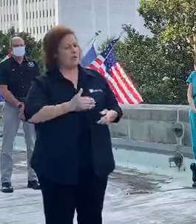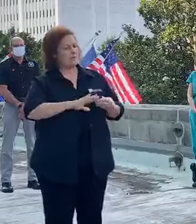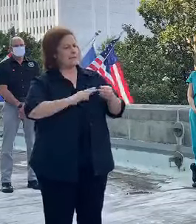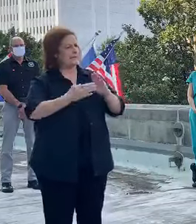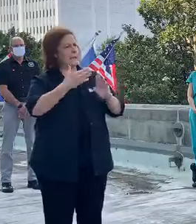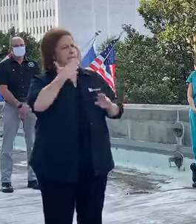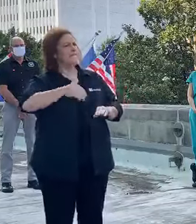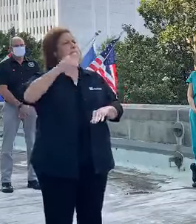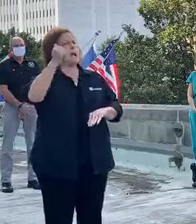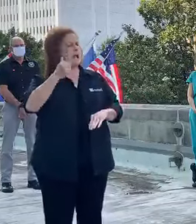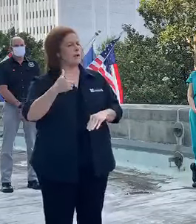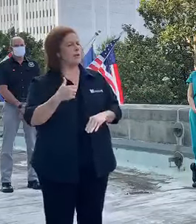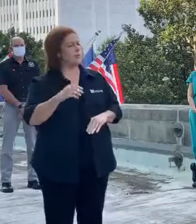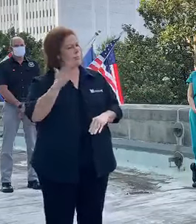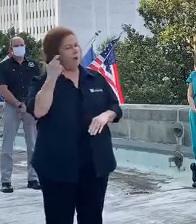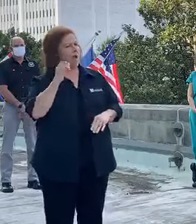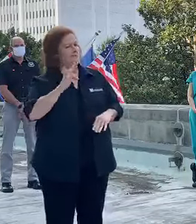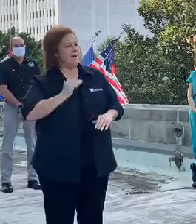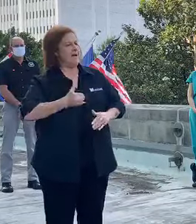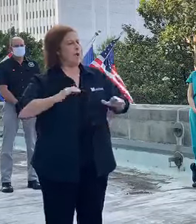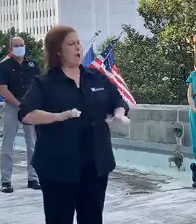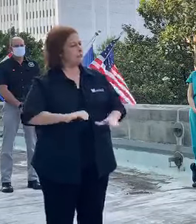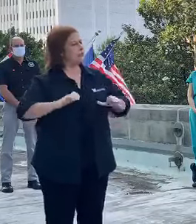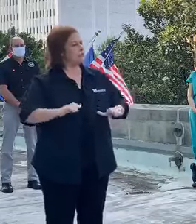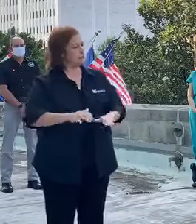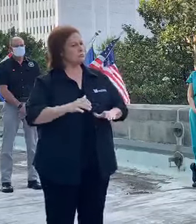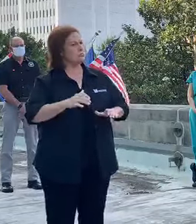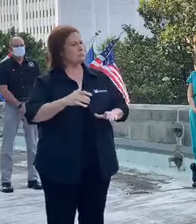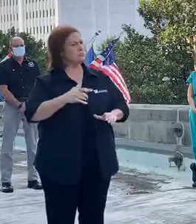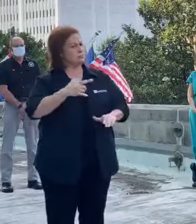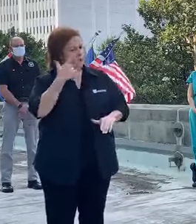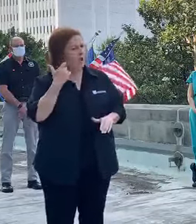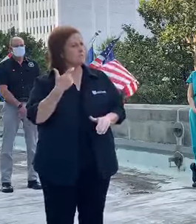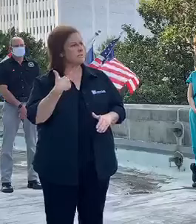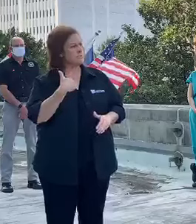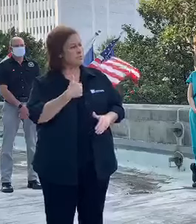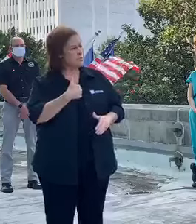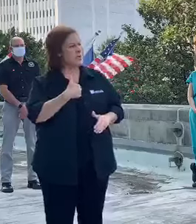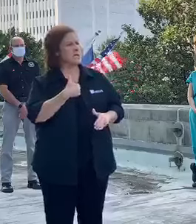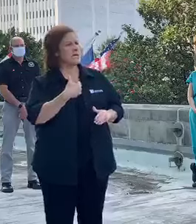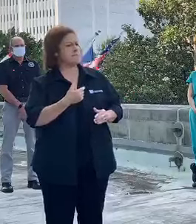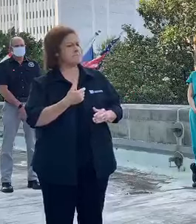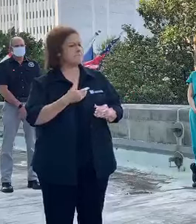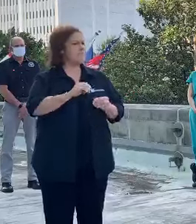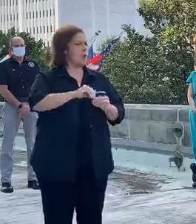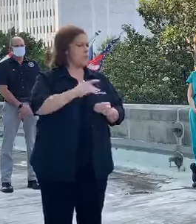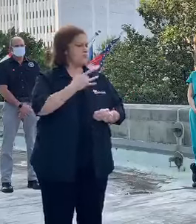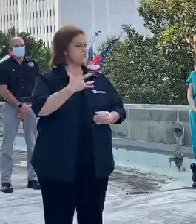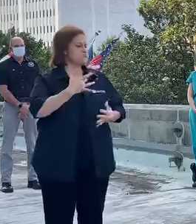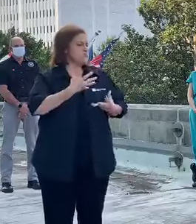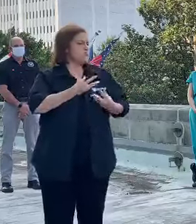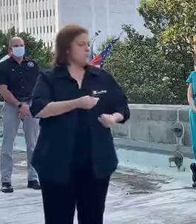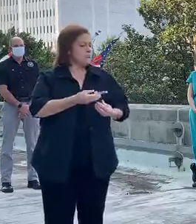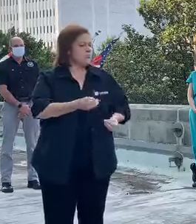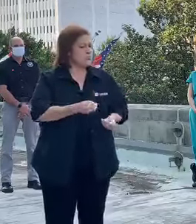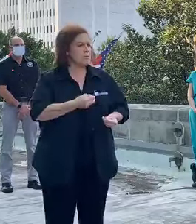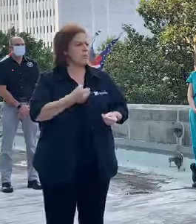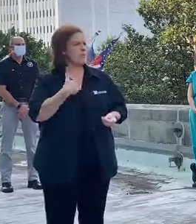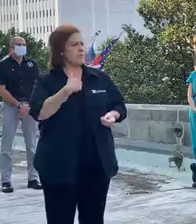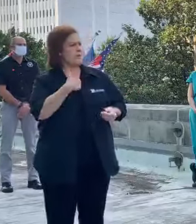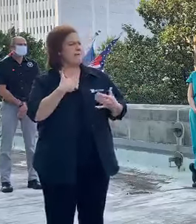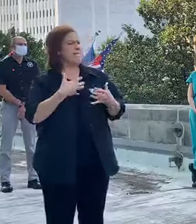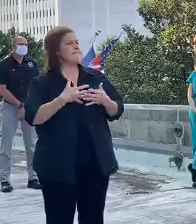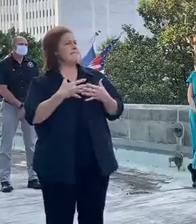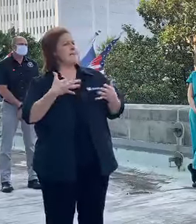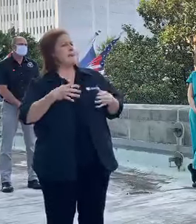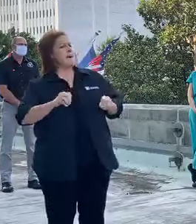our actions. We're more prosperous because of our action, and we're more caring and more full of opportunity